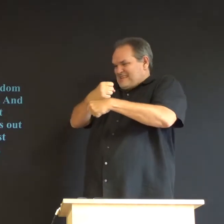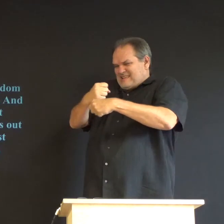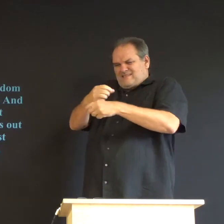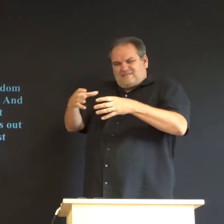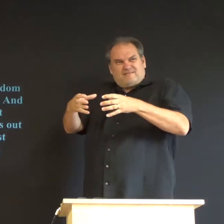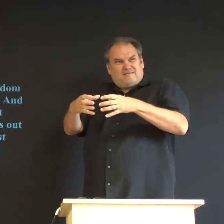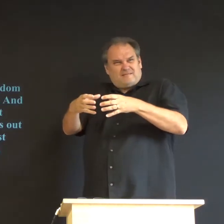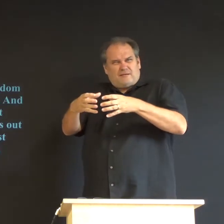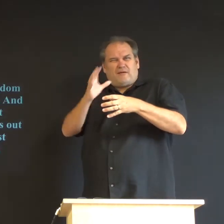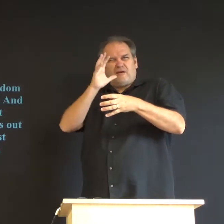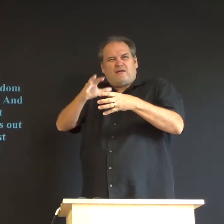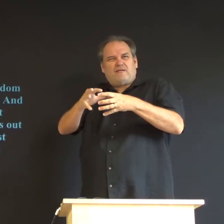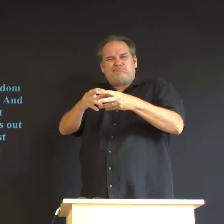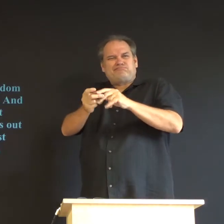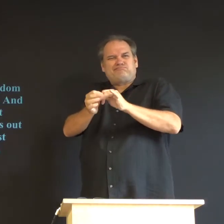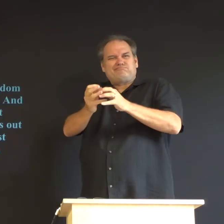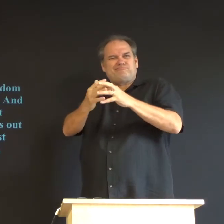be destroyed.